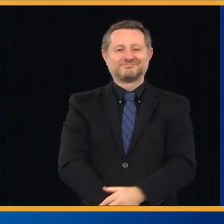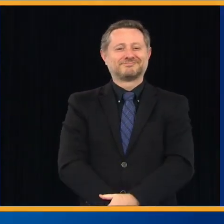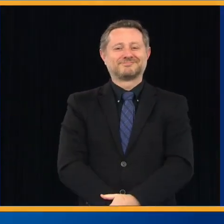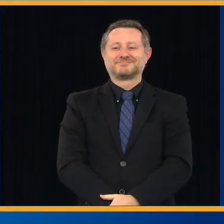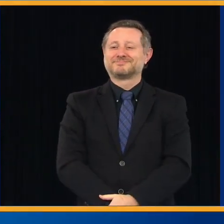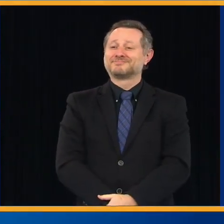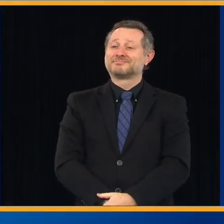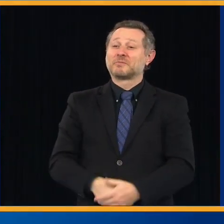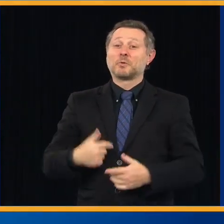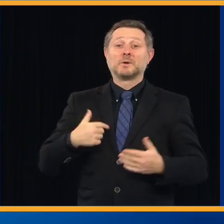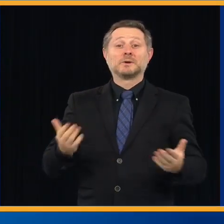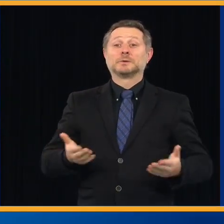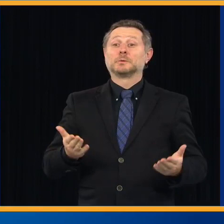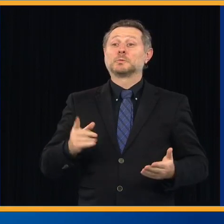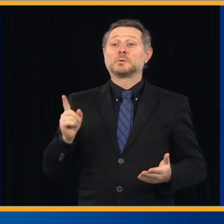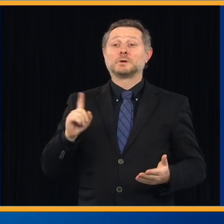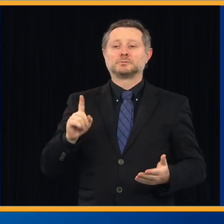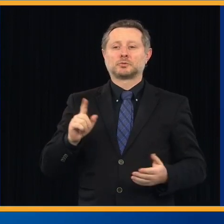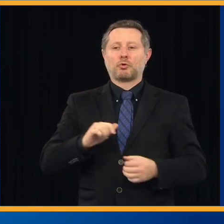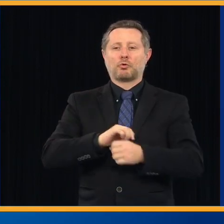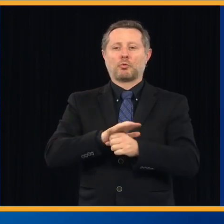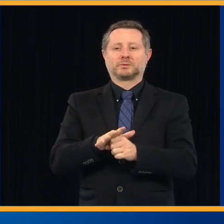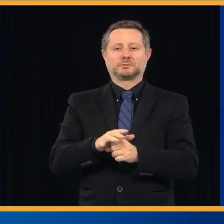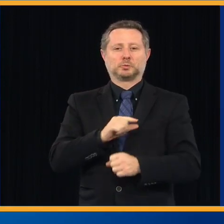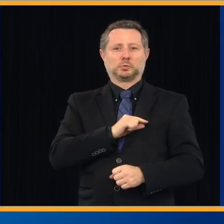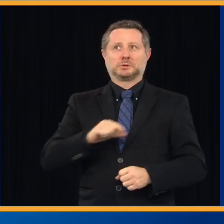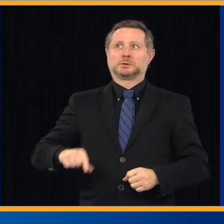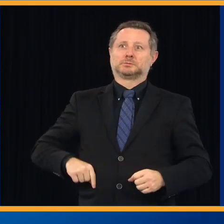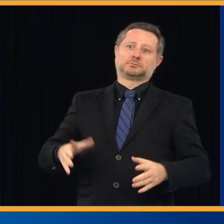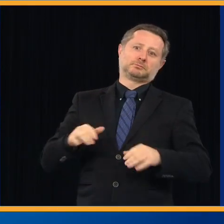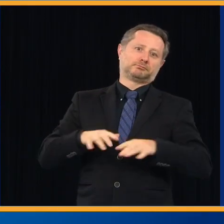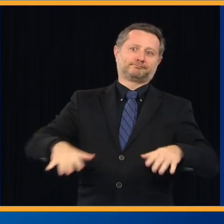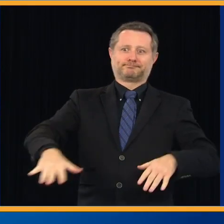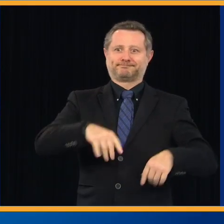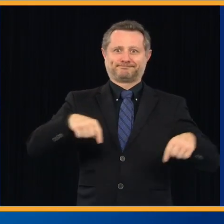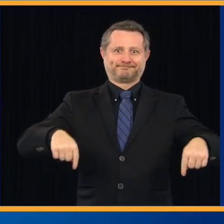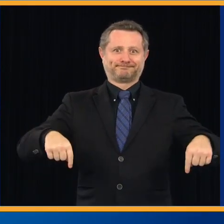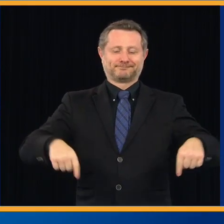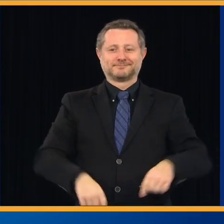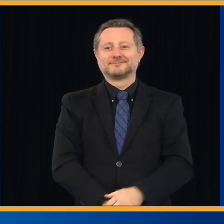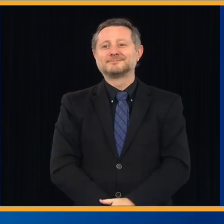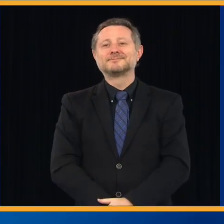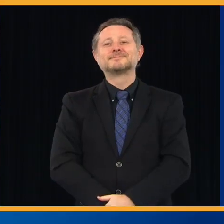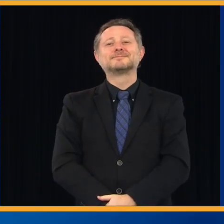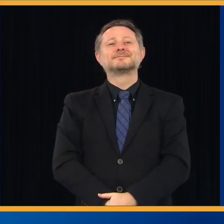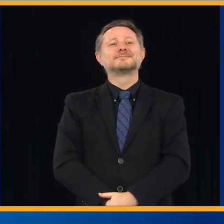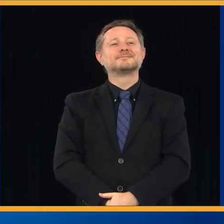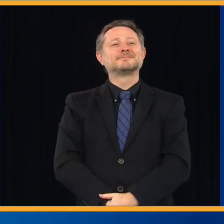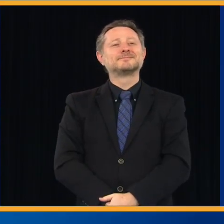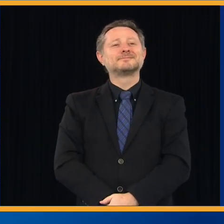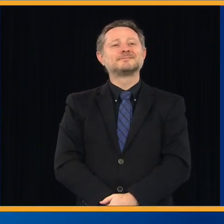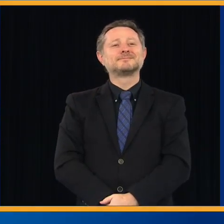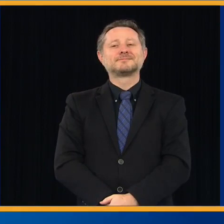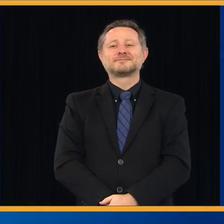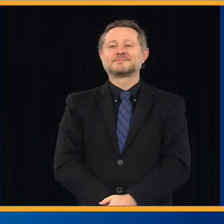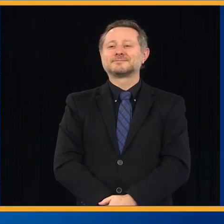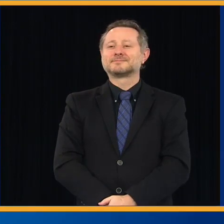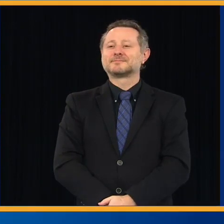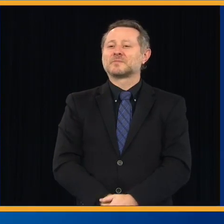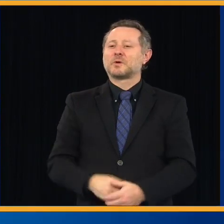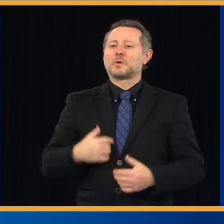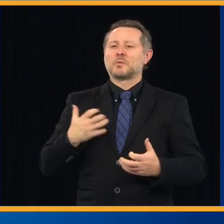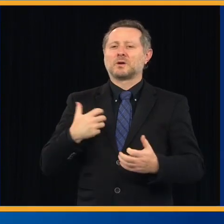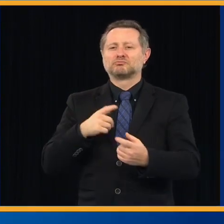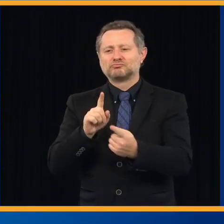Queens. Always a pleasure to get out of the state capitol, tell you the truth, and talk to the people who are